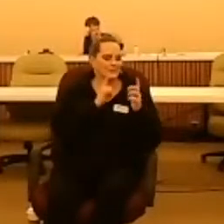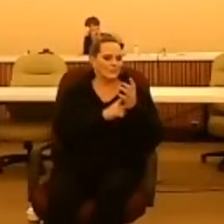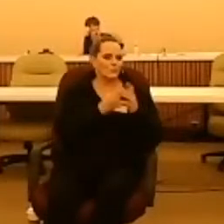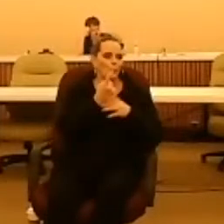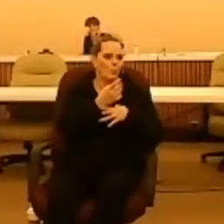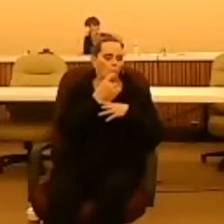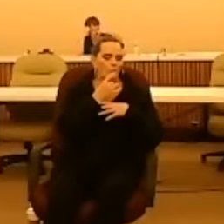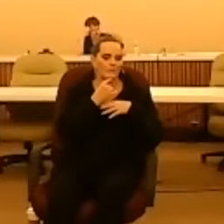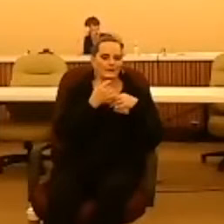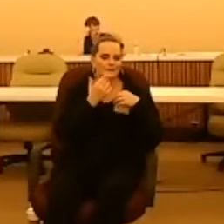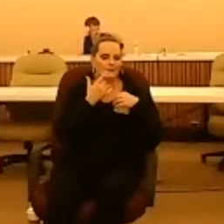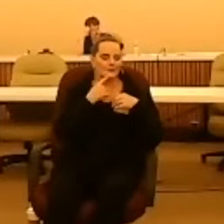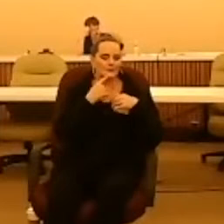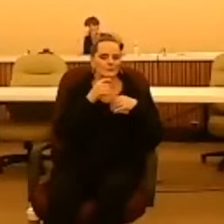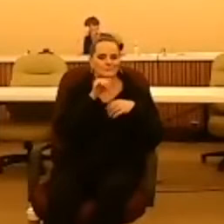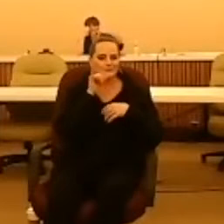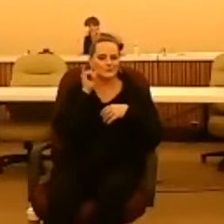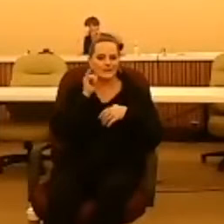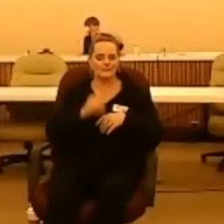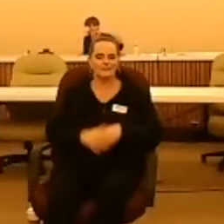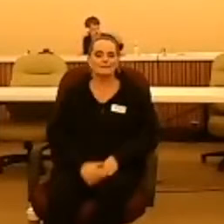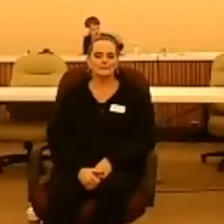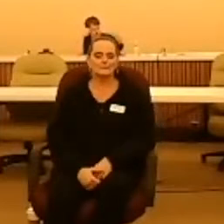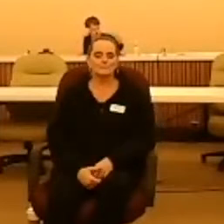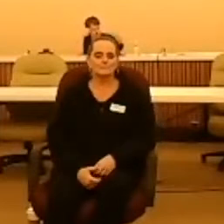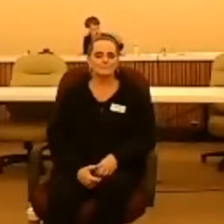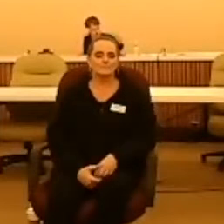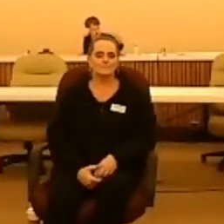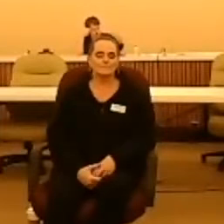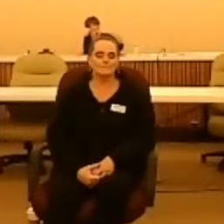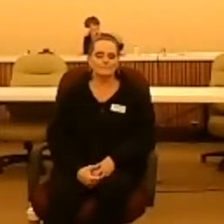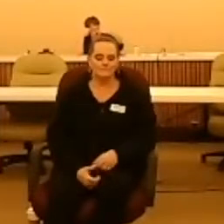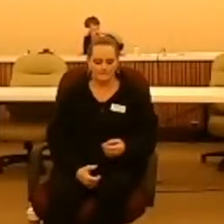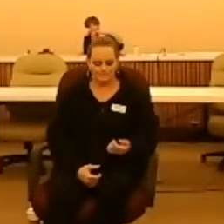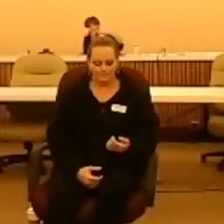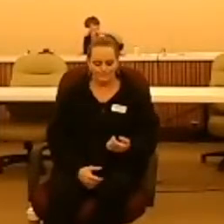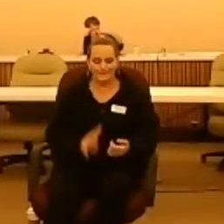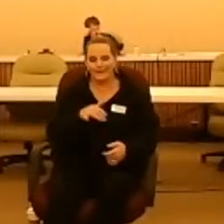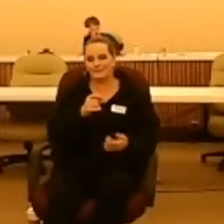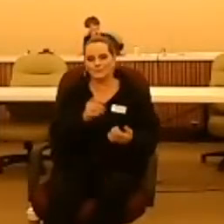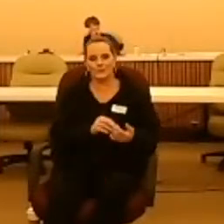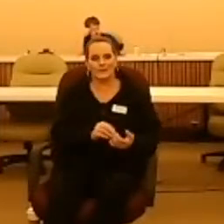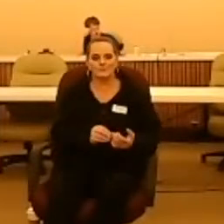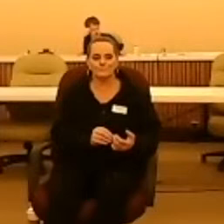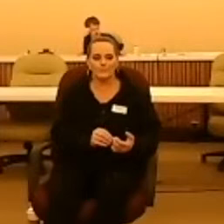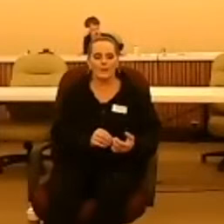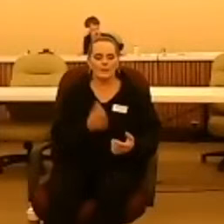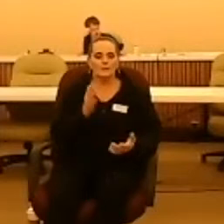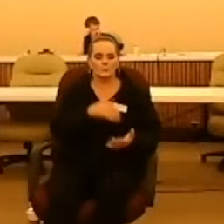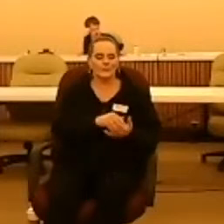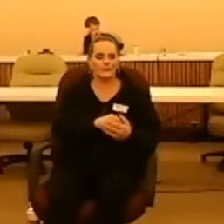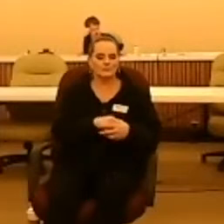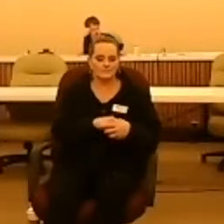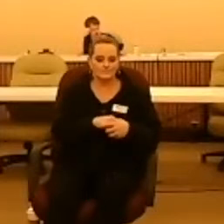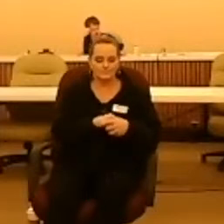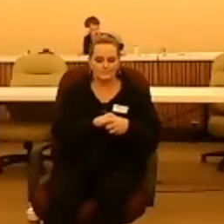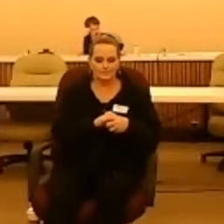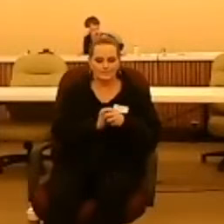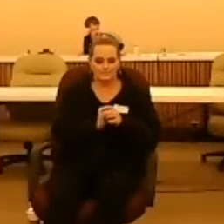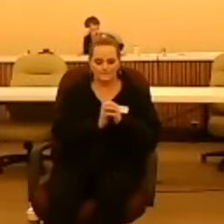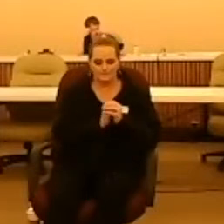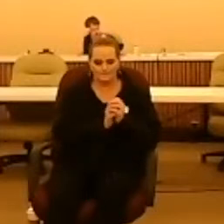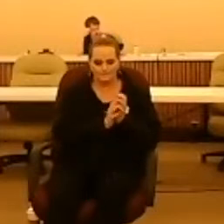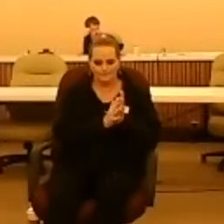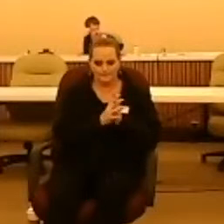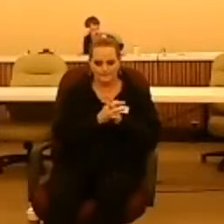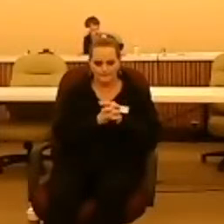out here yesterday. Yep. Yes, that's right. So. Yeah, so again, what we're going to be doing in these particular ones